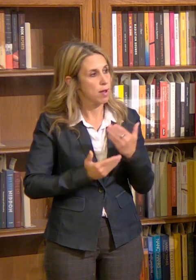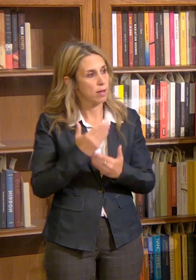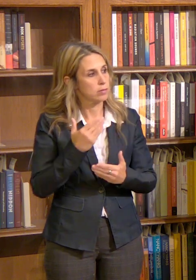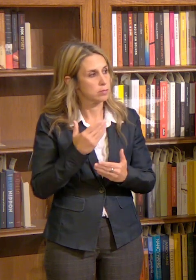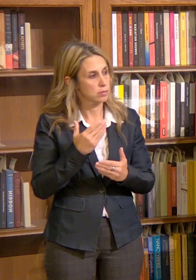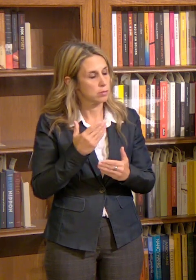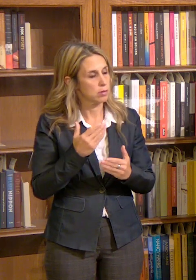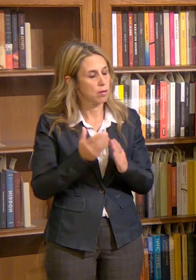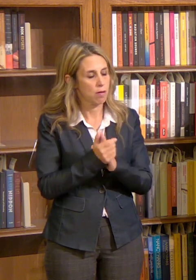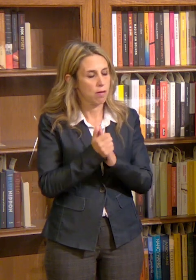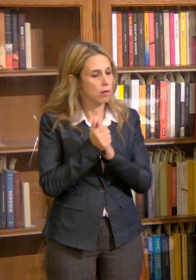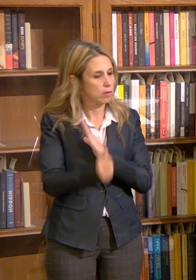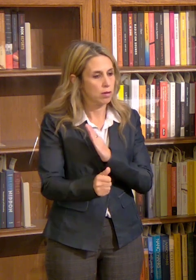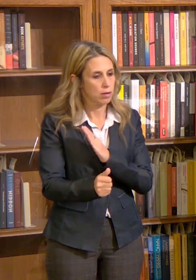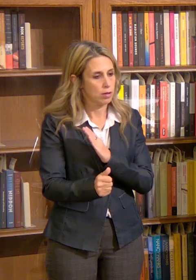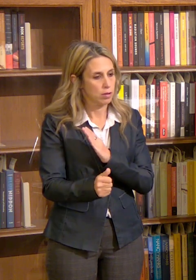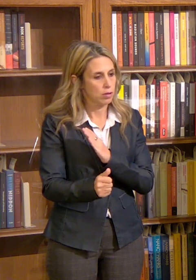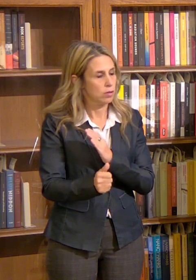that